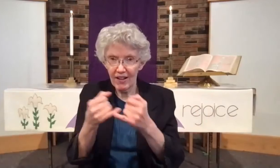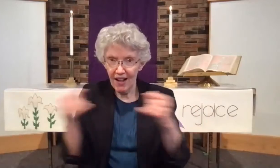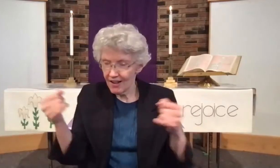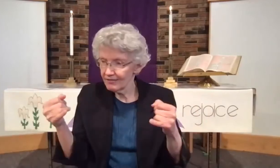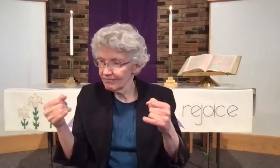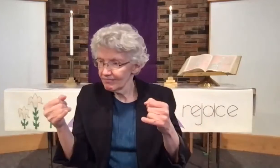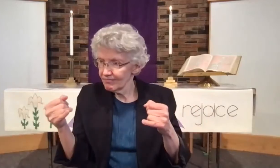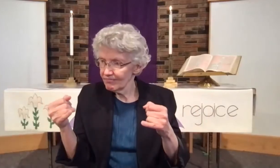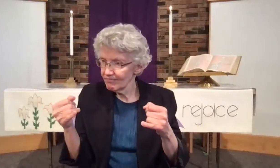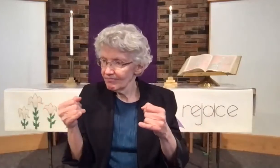you can give online